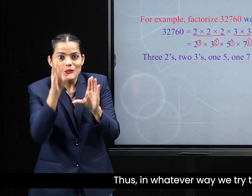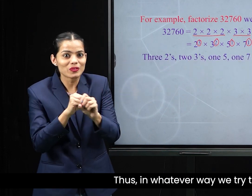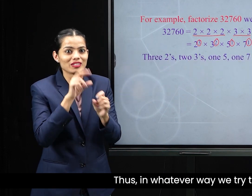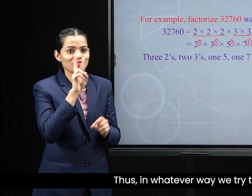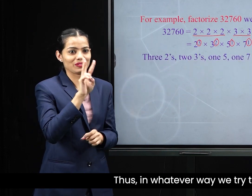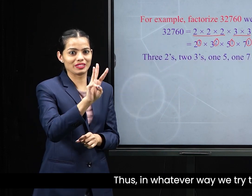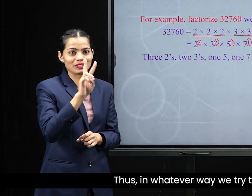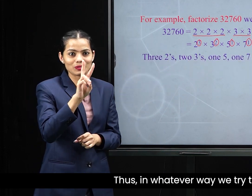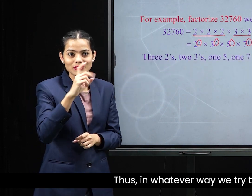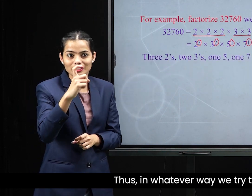factorize